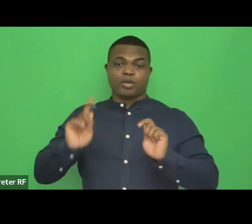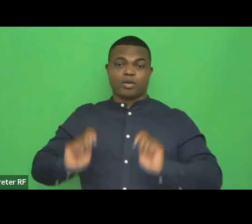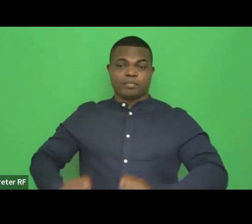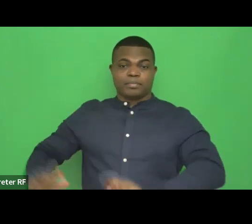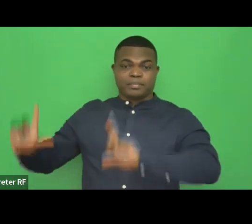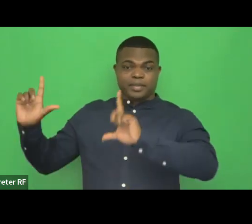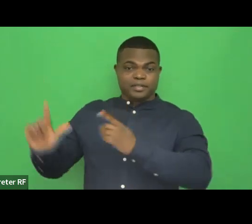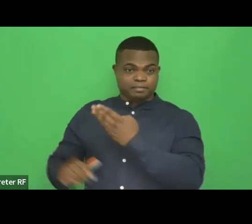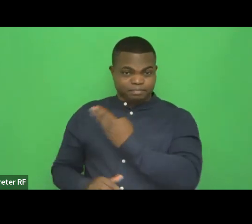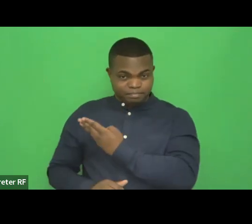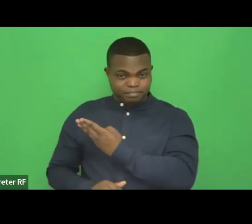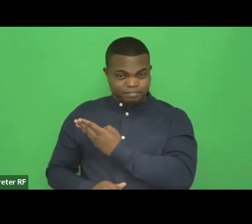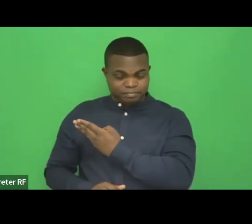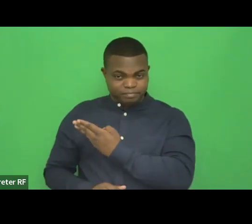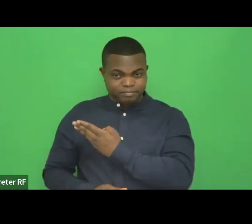our